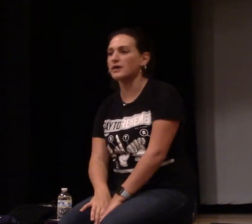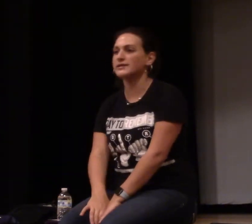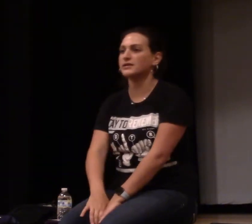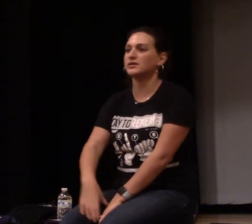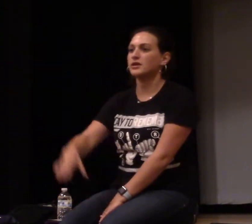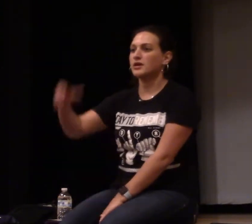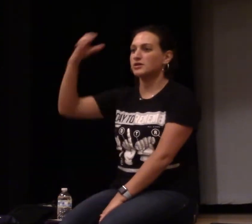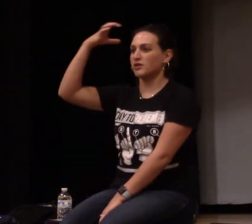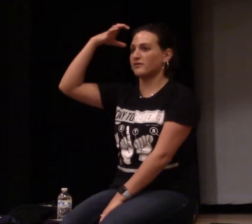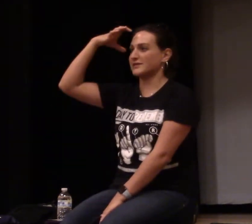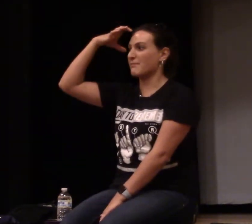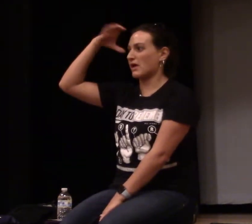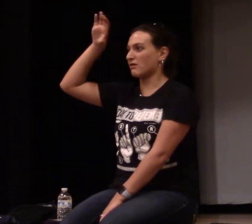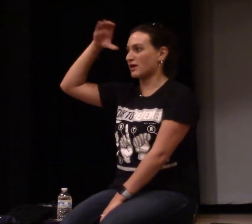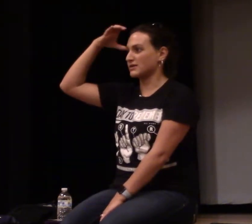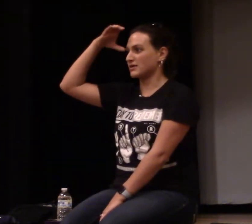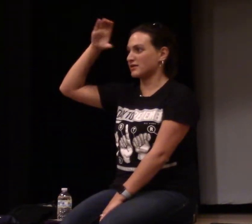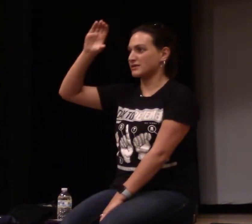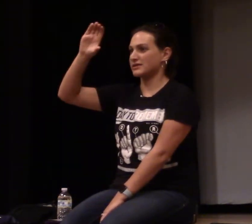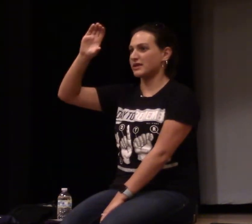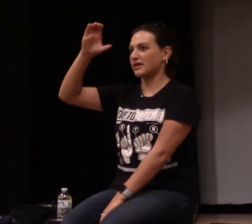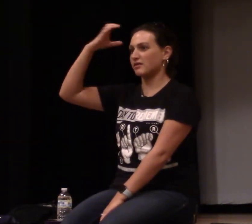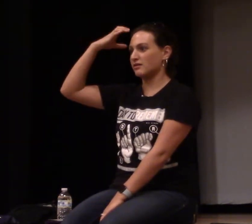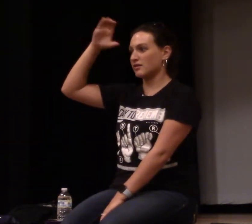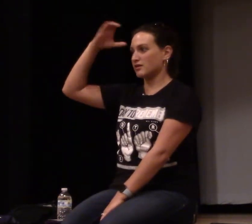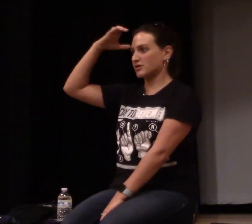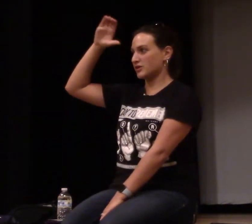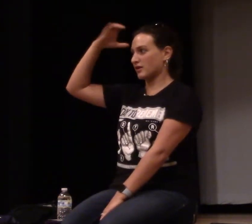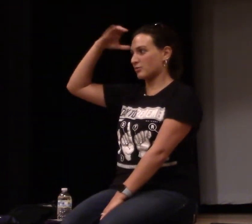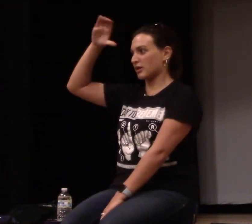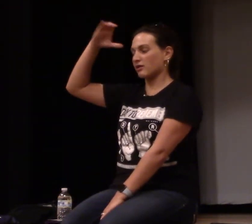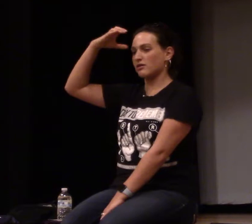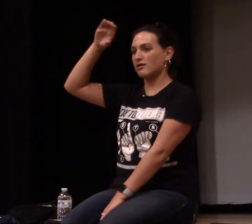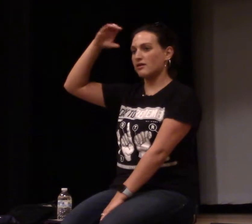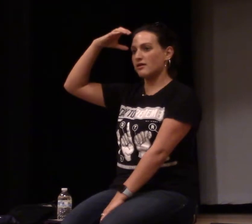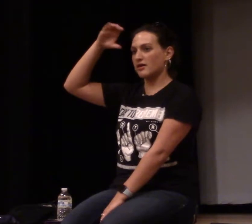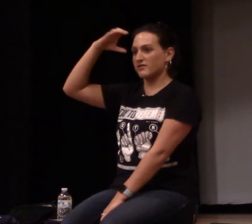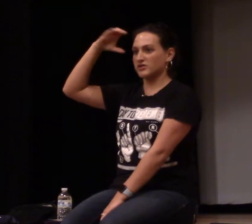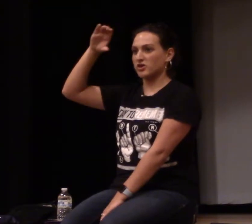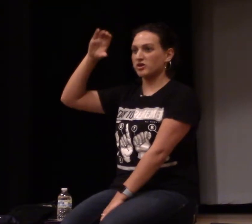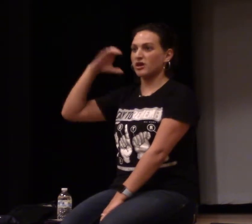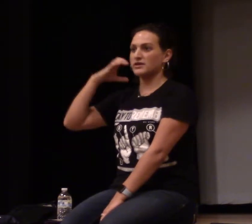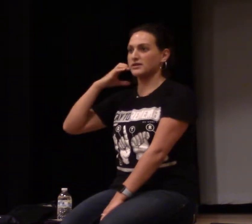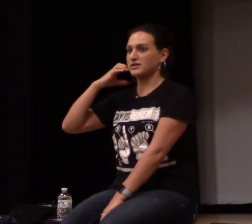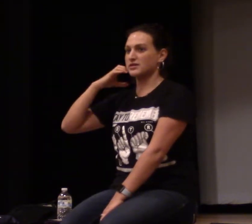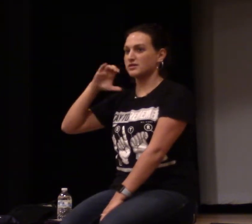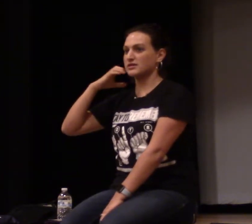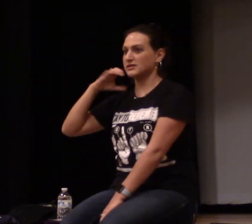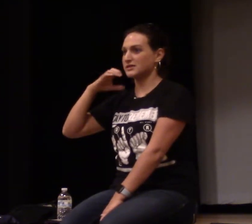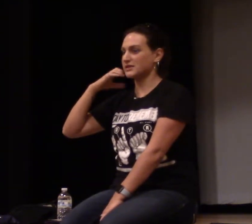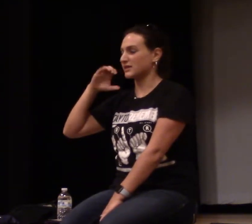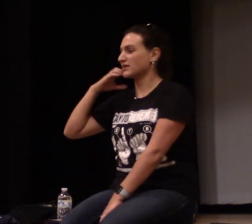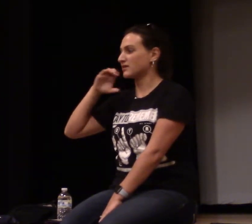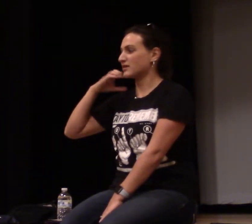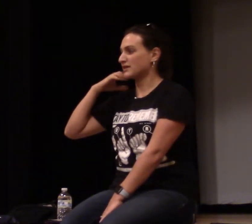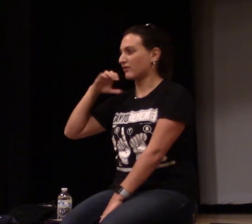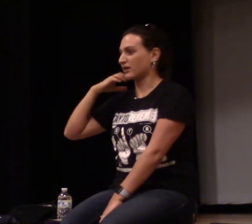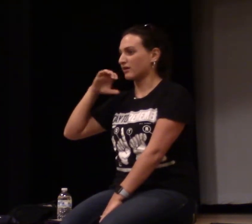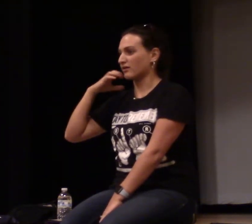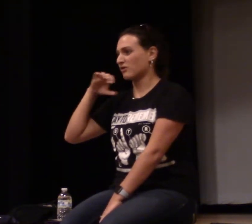Cousin, so if it's a male cousin, it's a C, you shake it up here. If it's a girl cousin, it's a C down here. Or